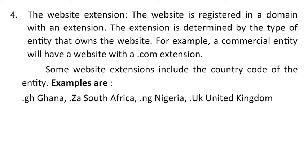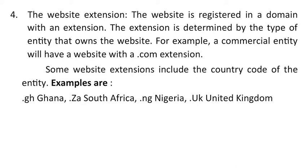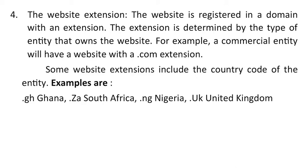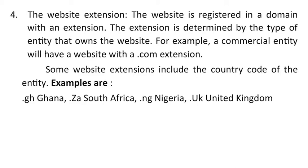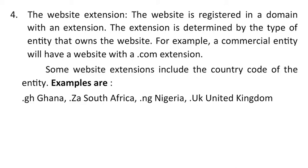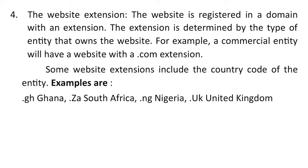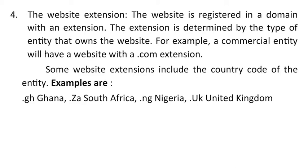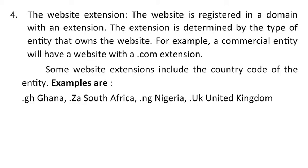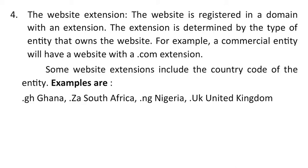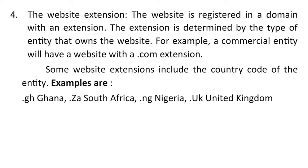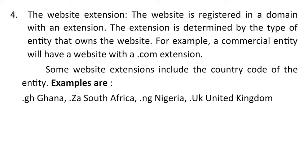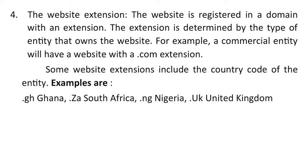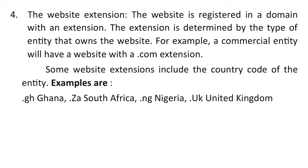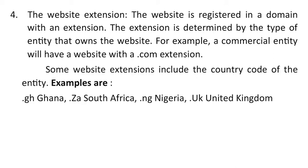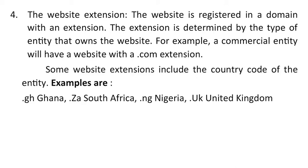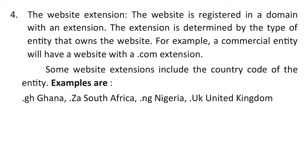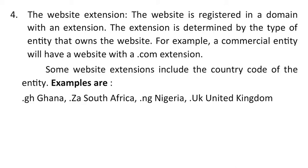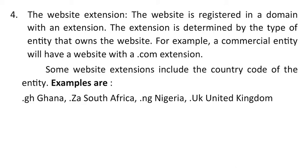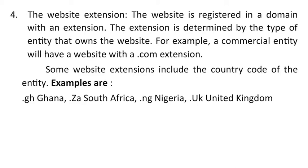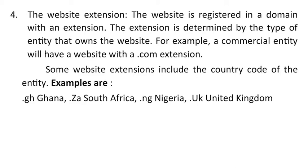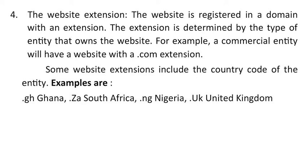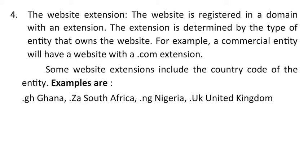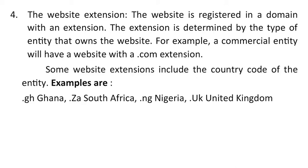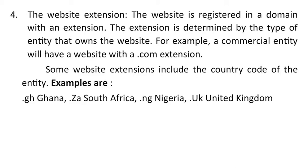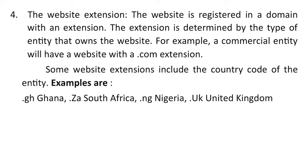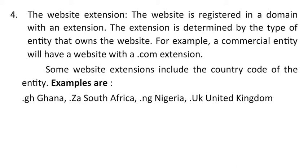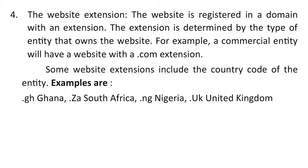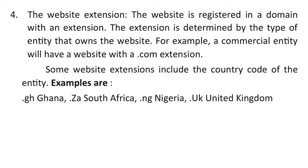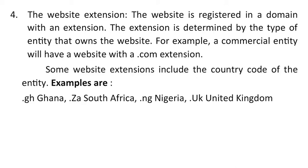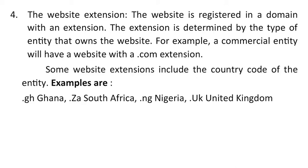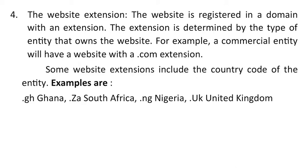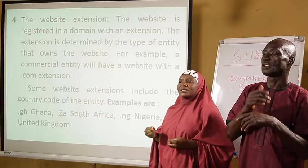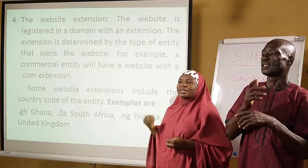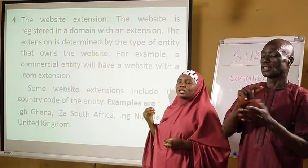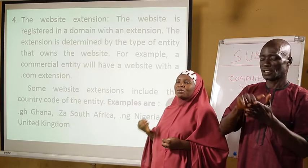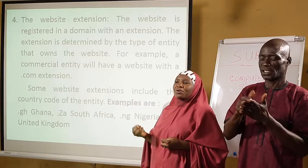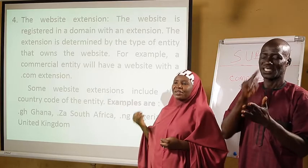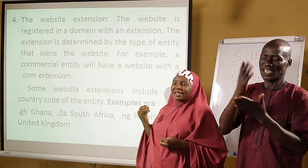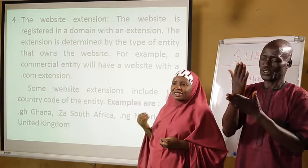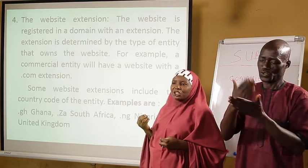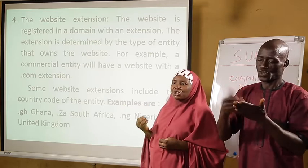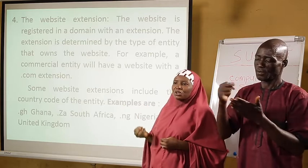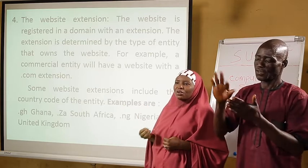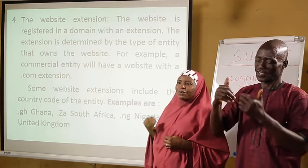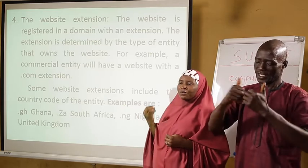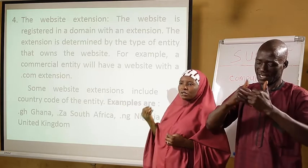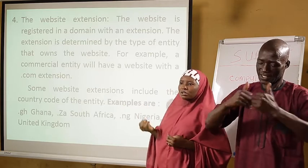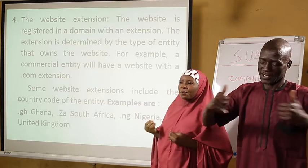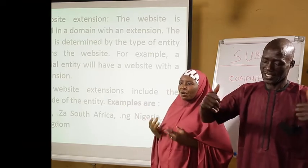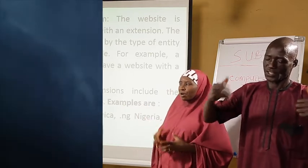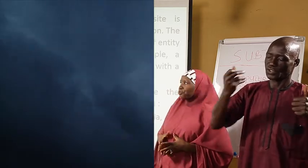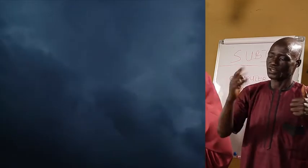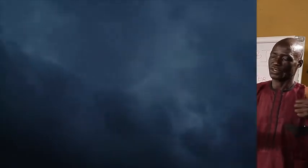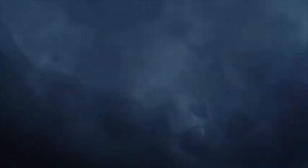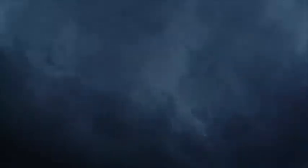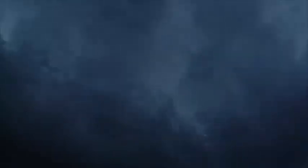which stands for Nigerian. We have UK, which is United Kingdom. These are some of the extensions of